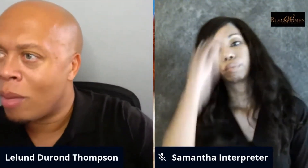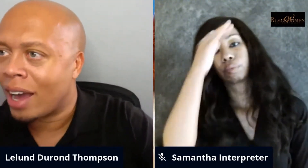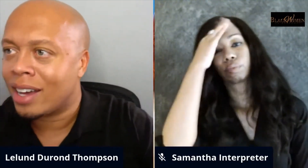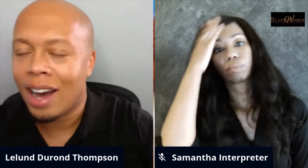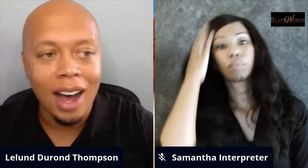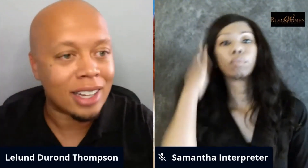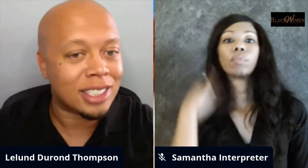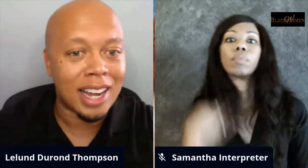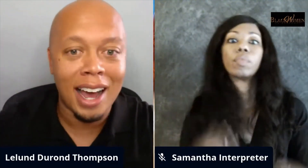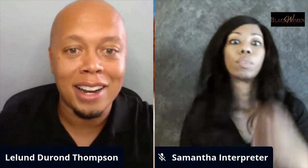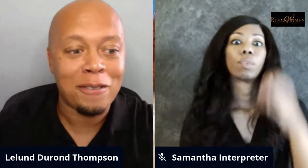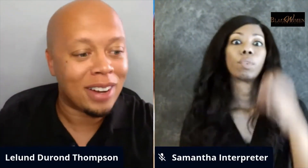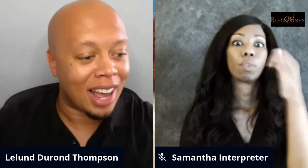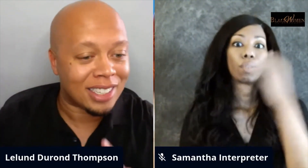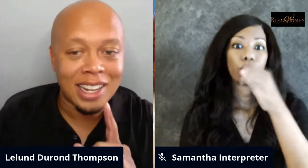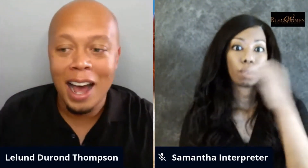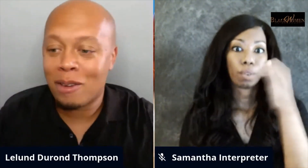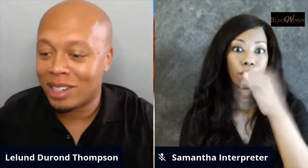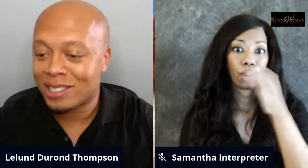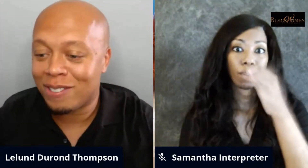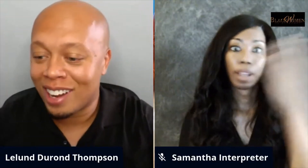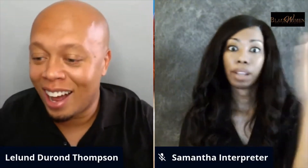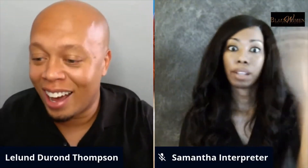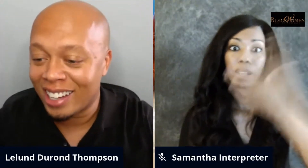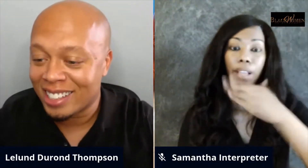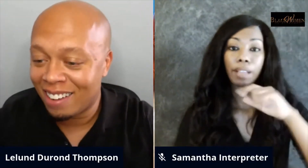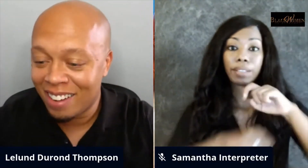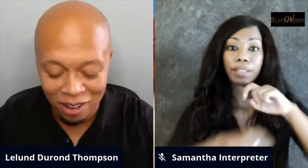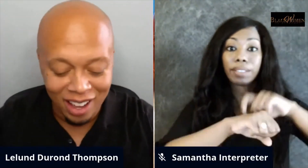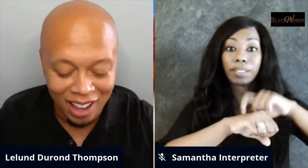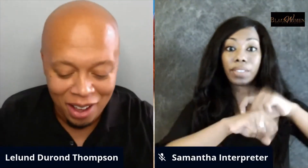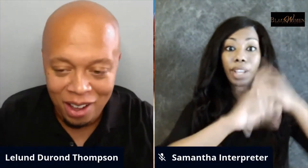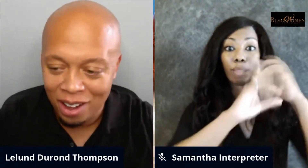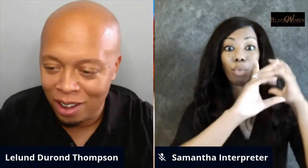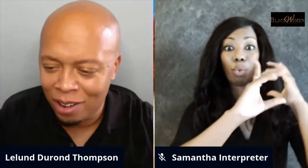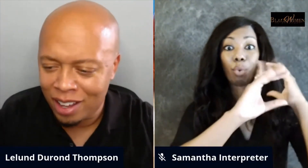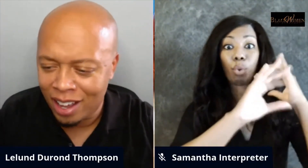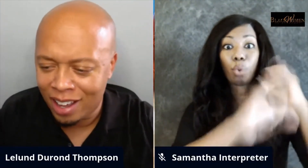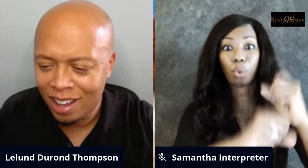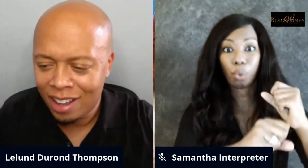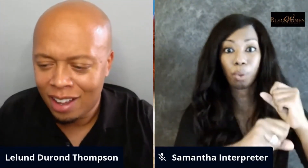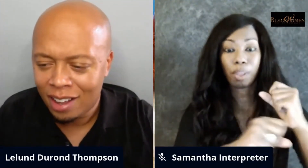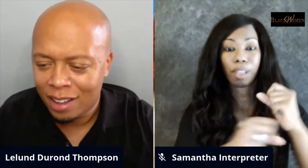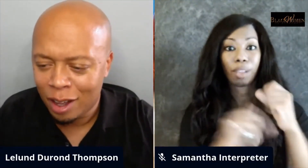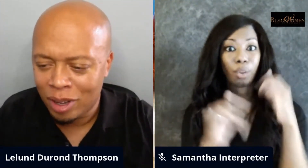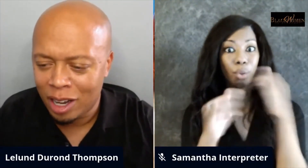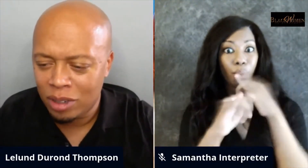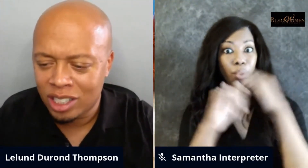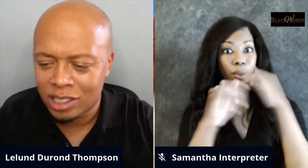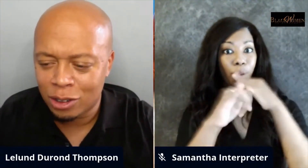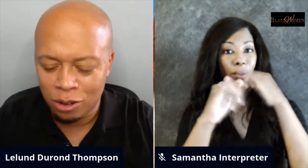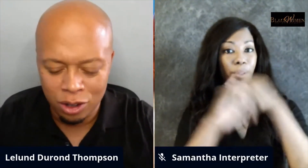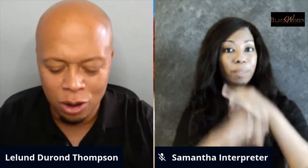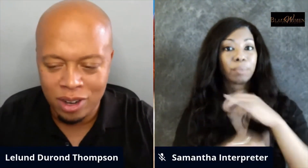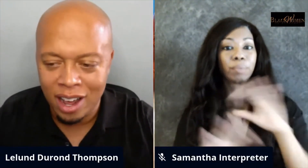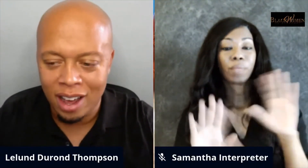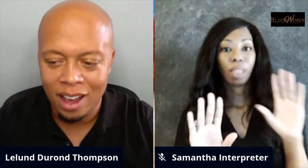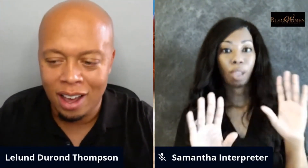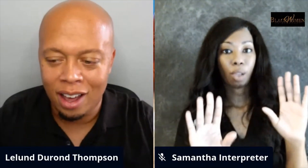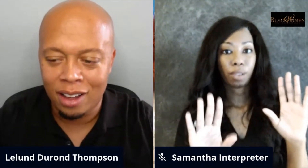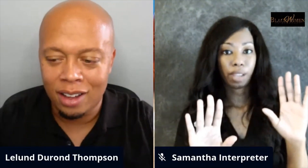Oh my gosh, I didn't realize time is flying. Time out. Okay. Coming. Let me just